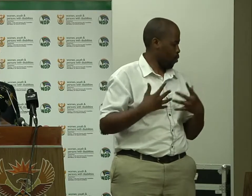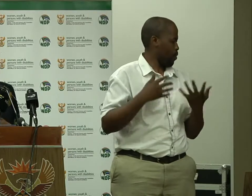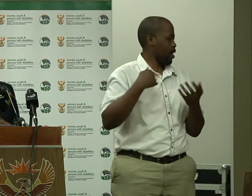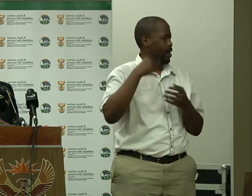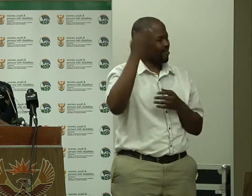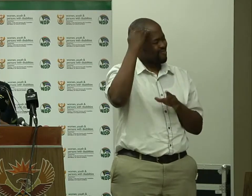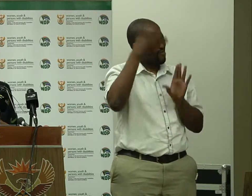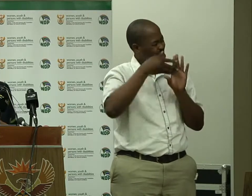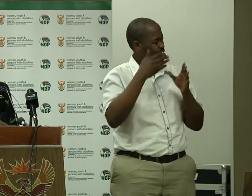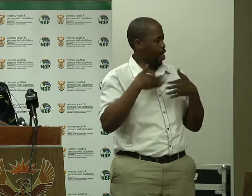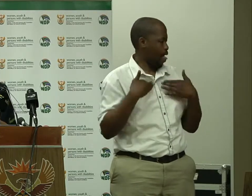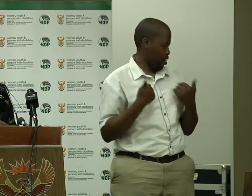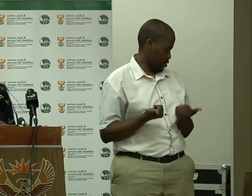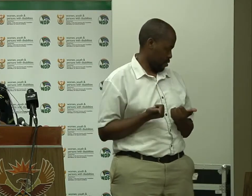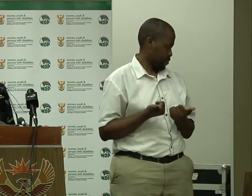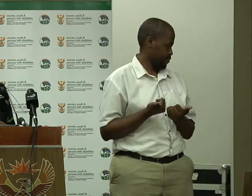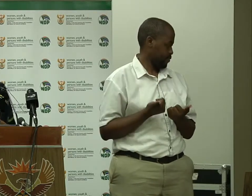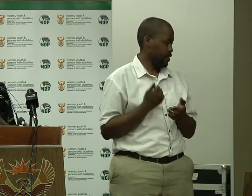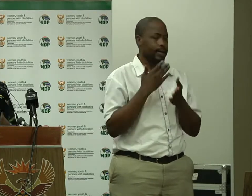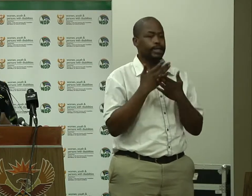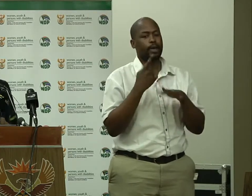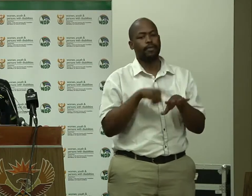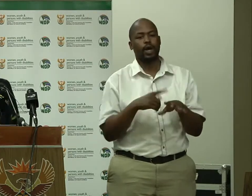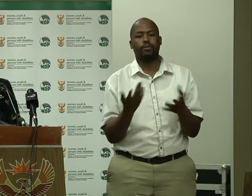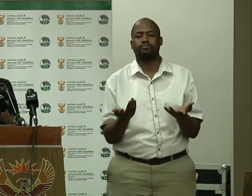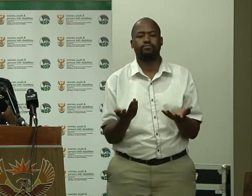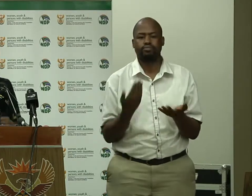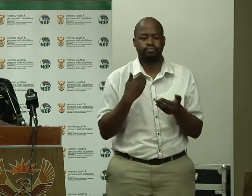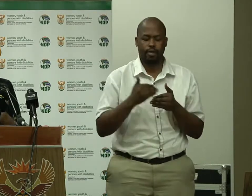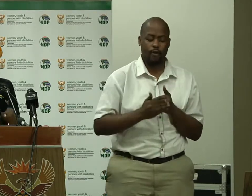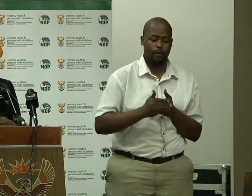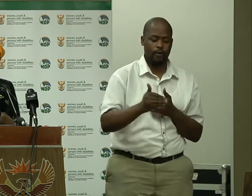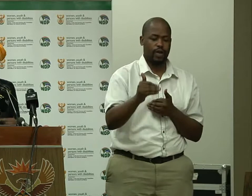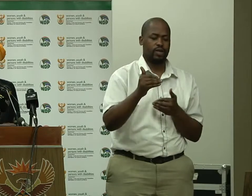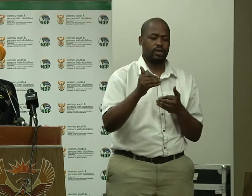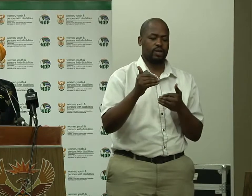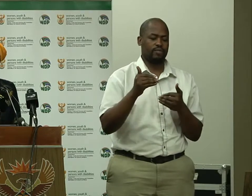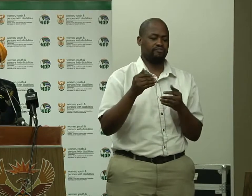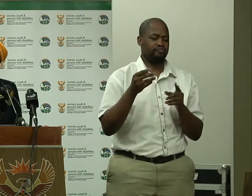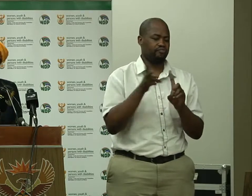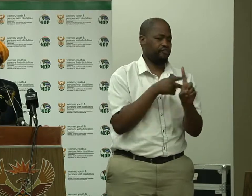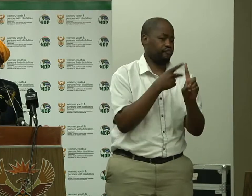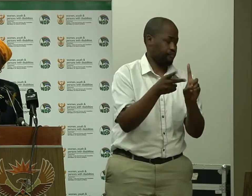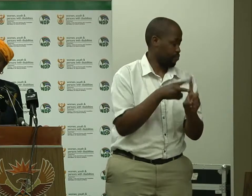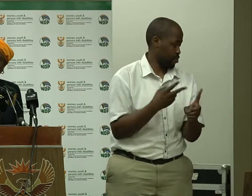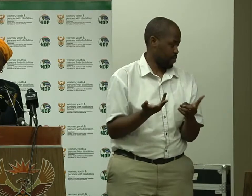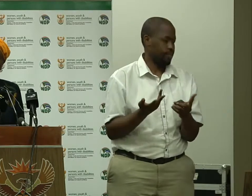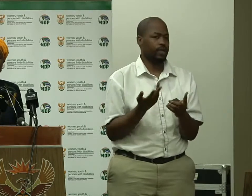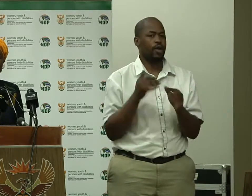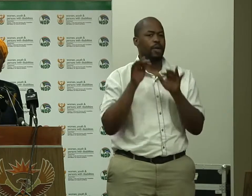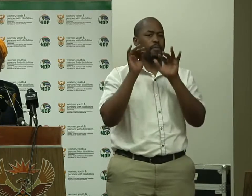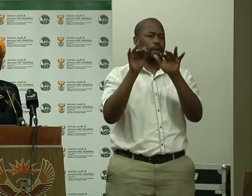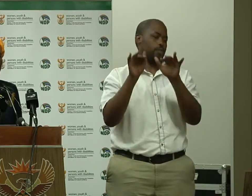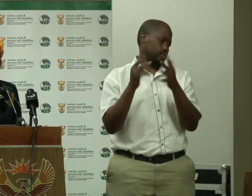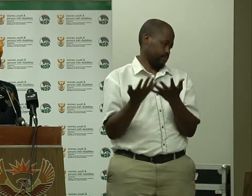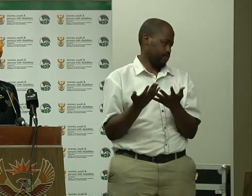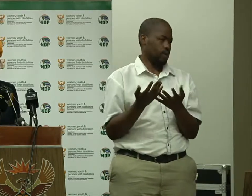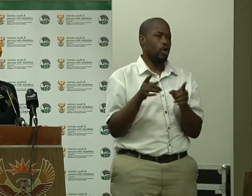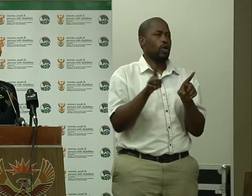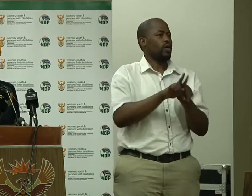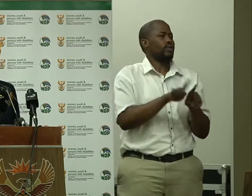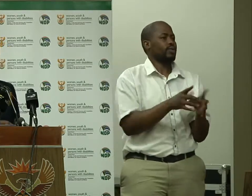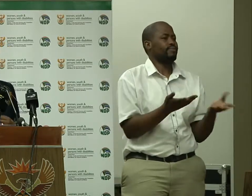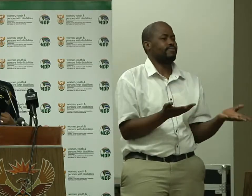mental health. Sometimes they were further victimizing people. You know,